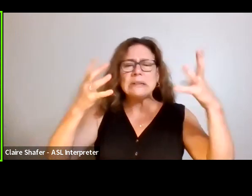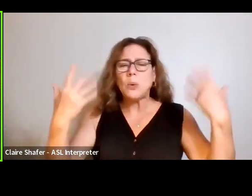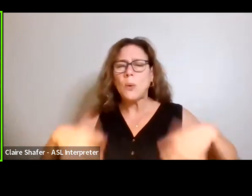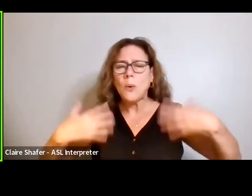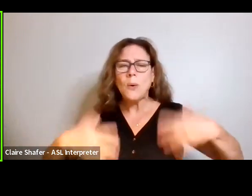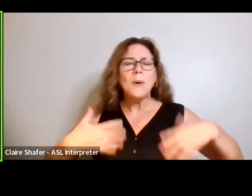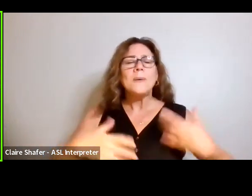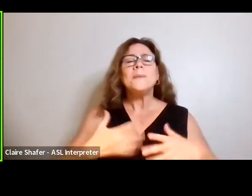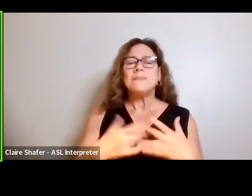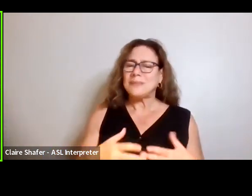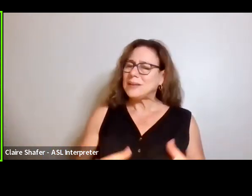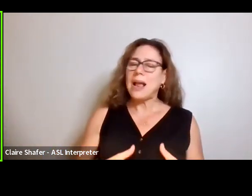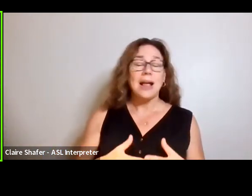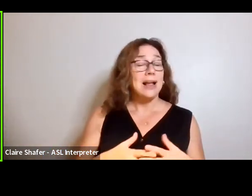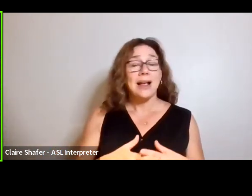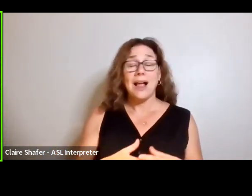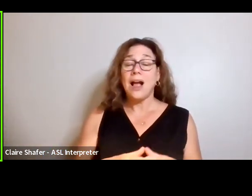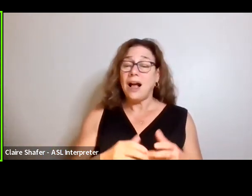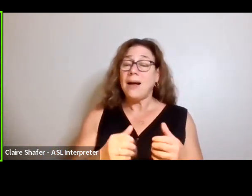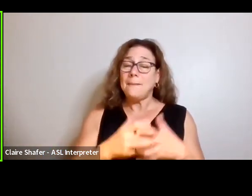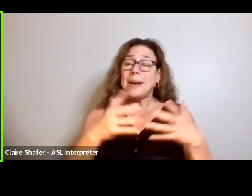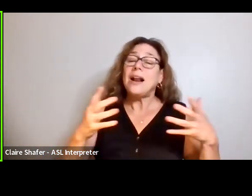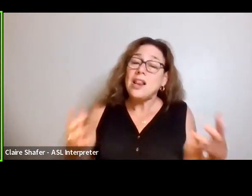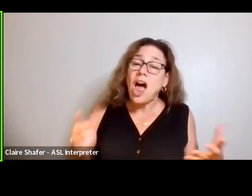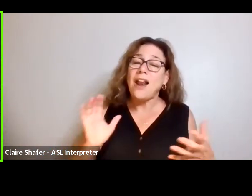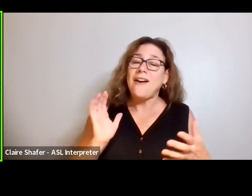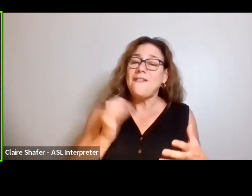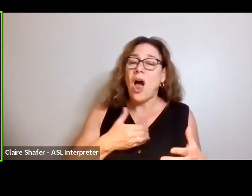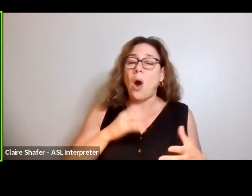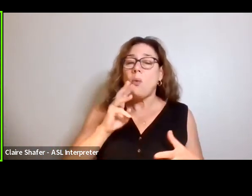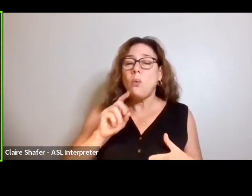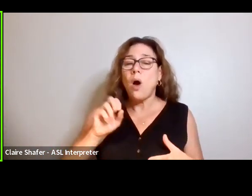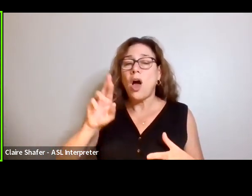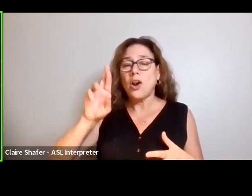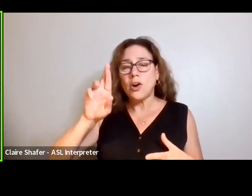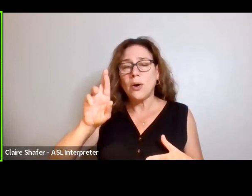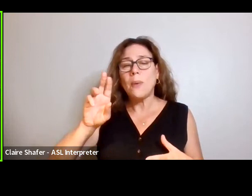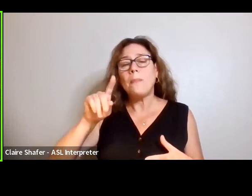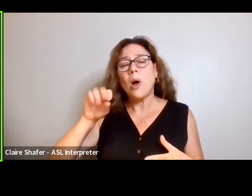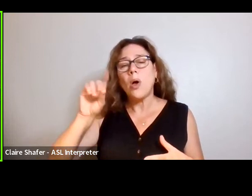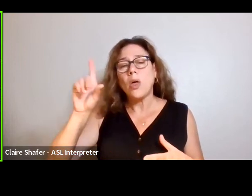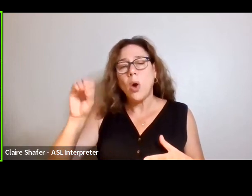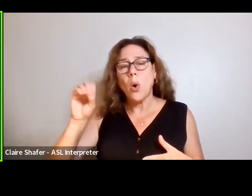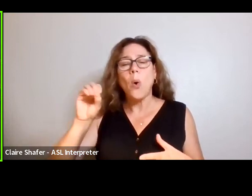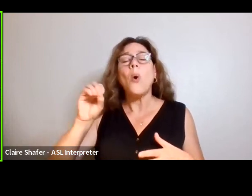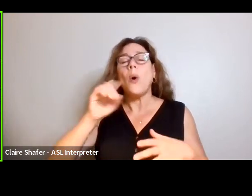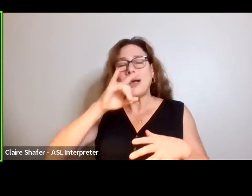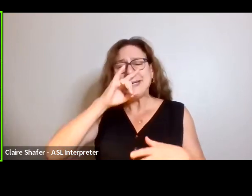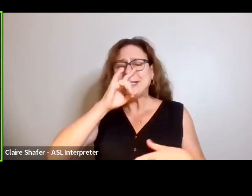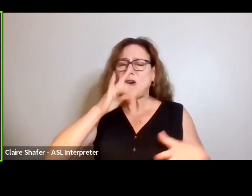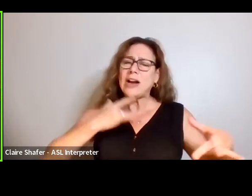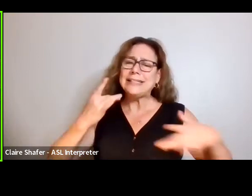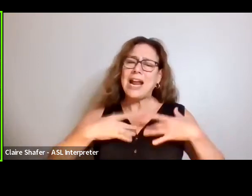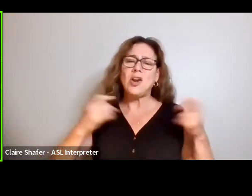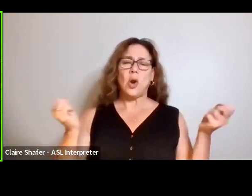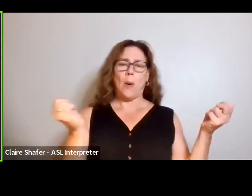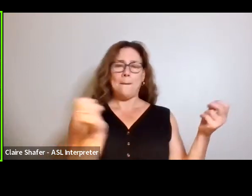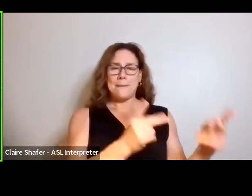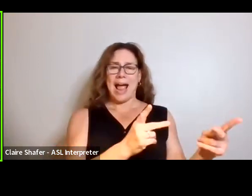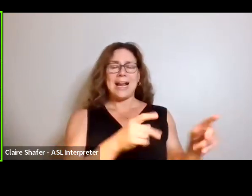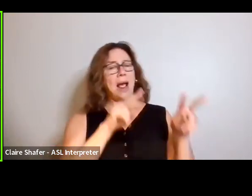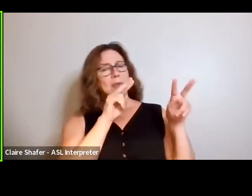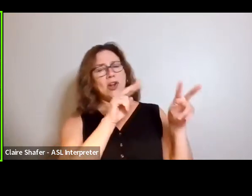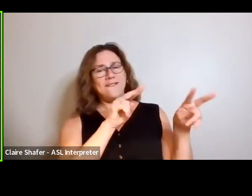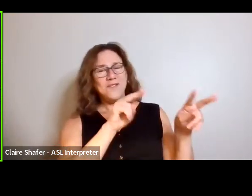water polo kids. Are really excited to get back in the pool. And I'm looking forward to getting them there and watching them in their